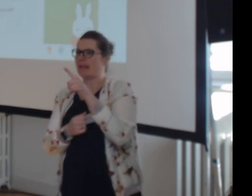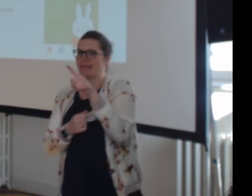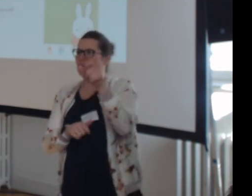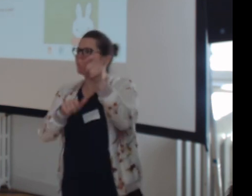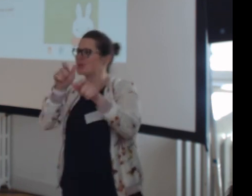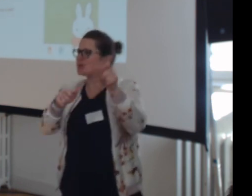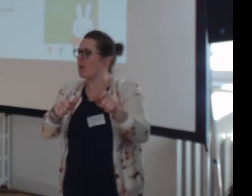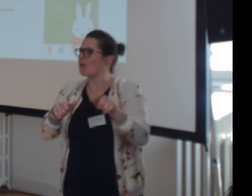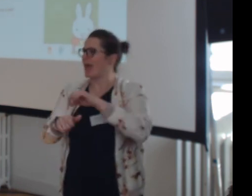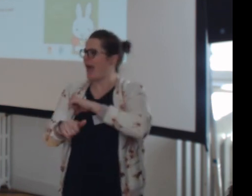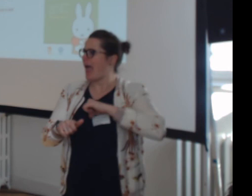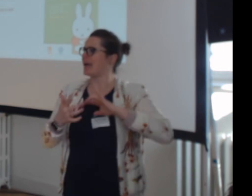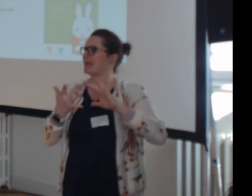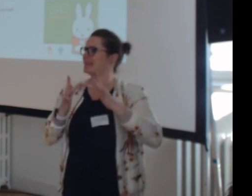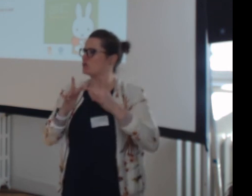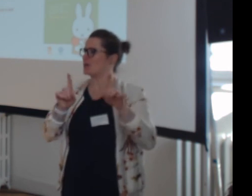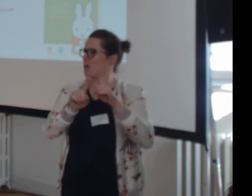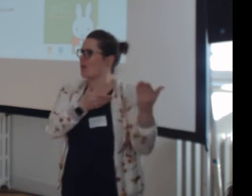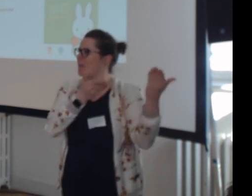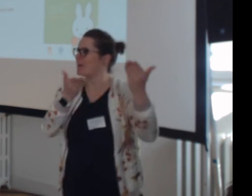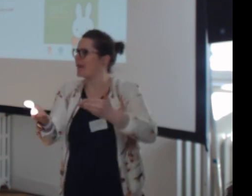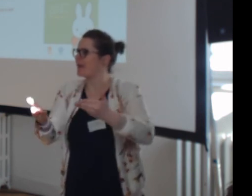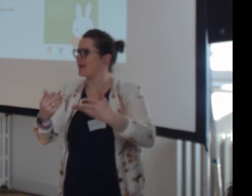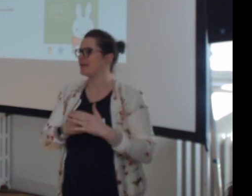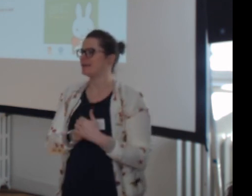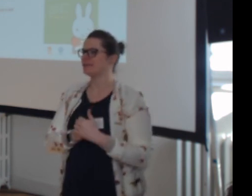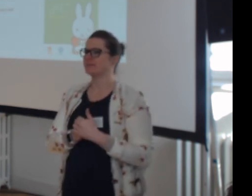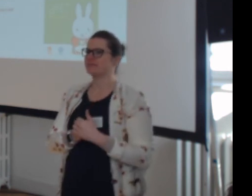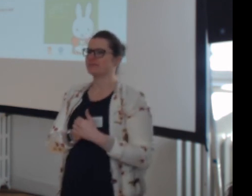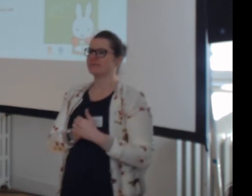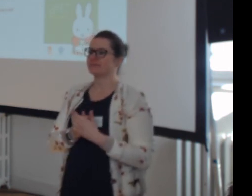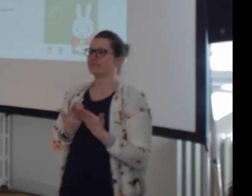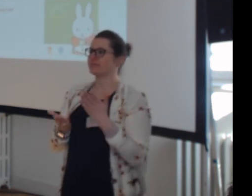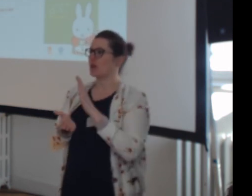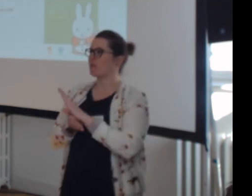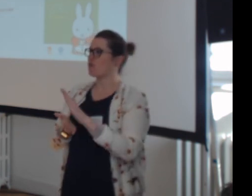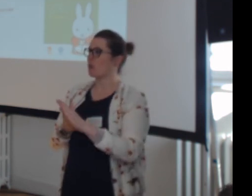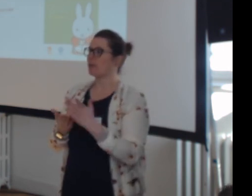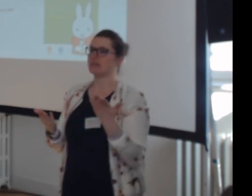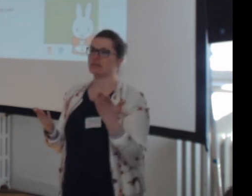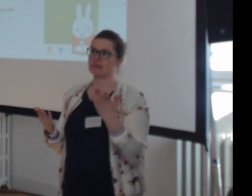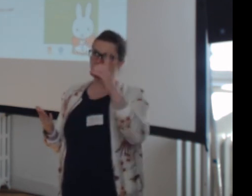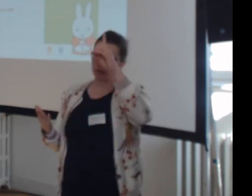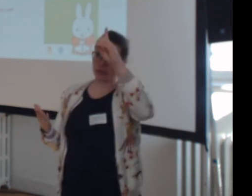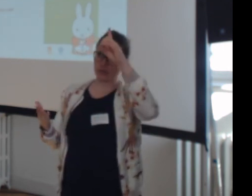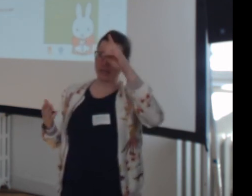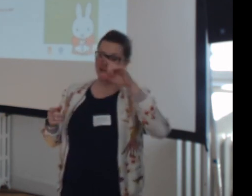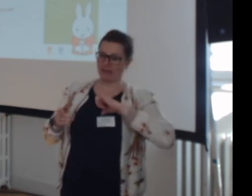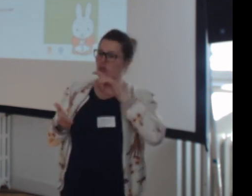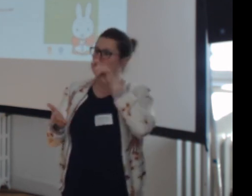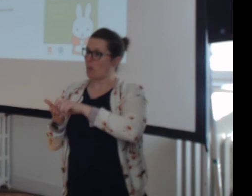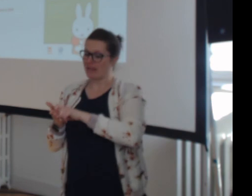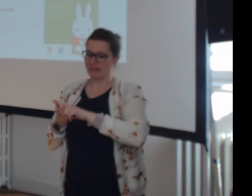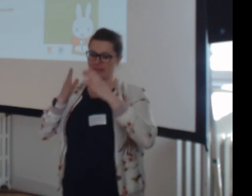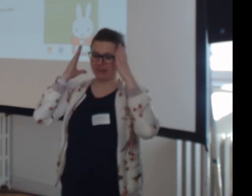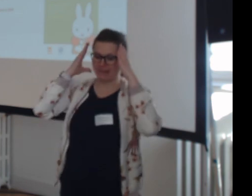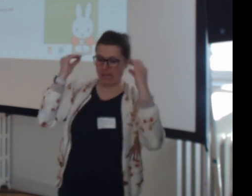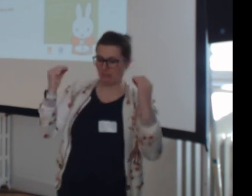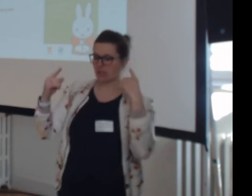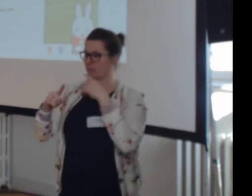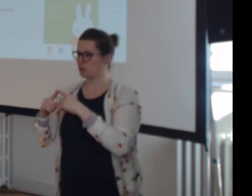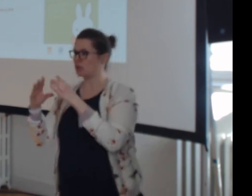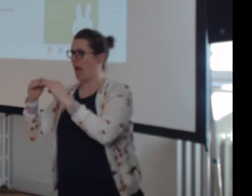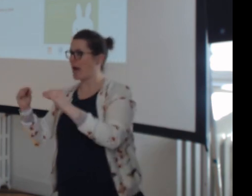bring their own network with them. We had, for example, a Dutch-Armenian reading moment a couple of years